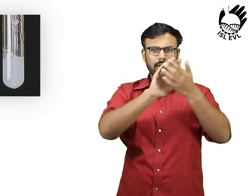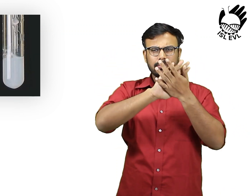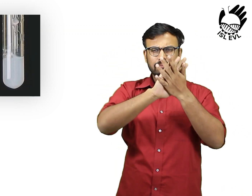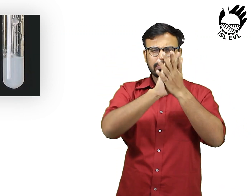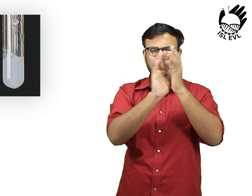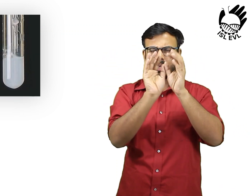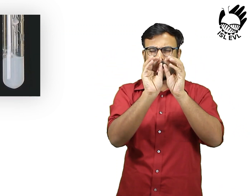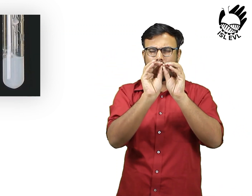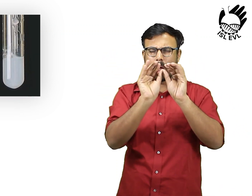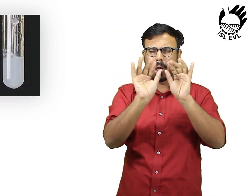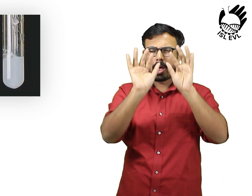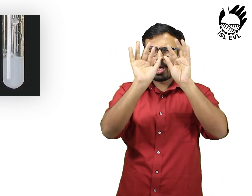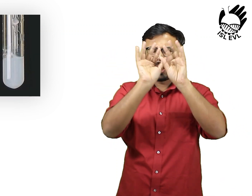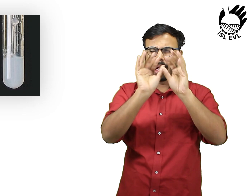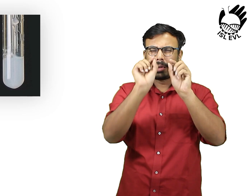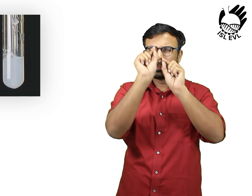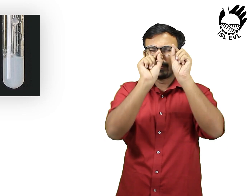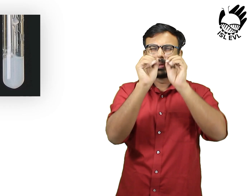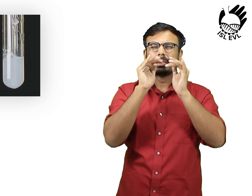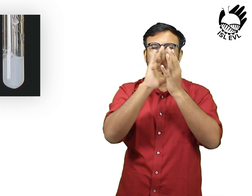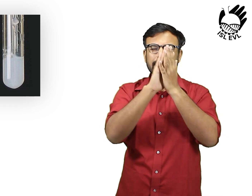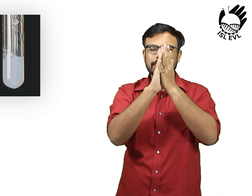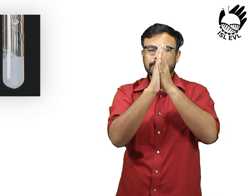cloudy, your sample must contain chloride